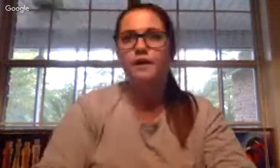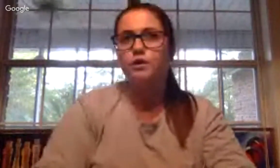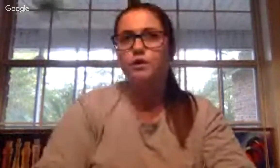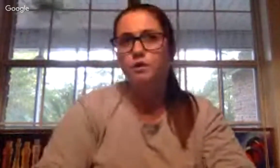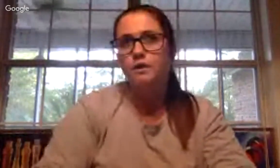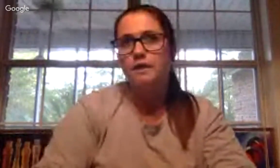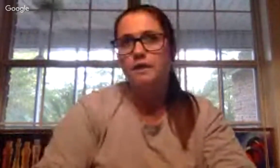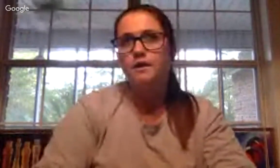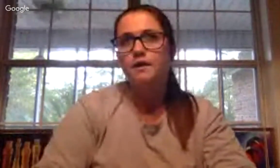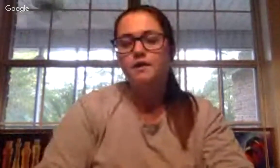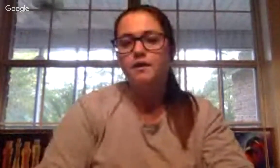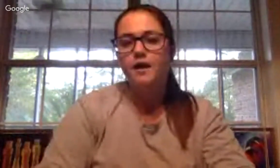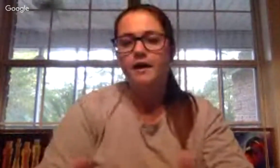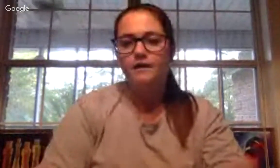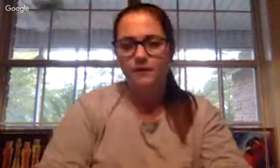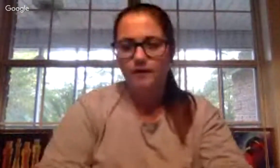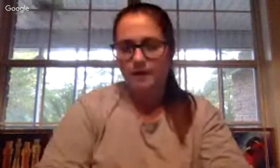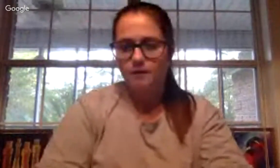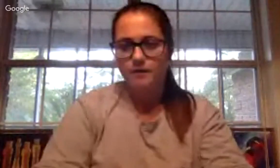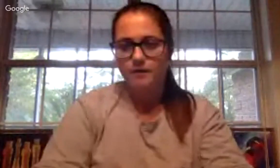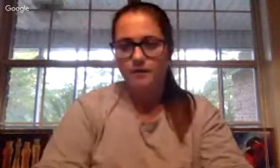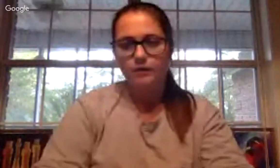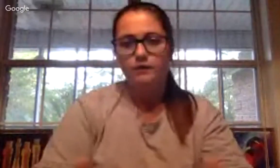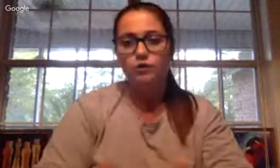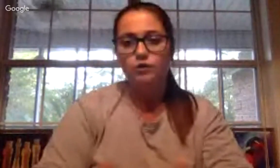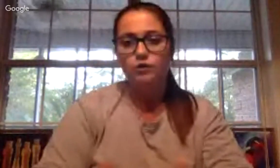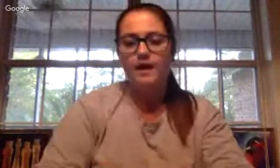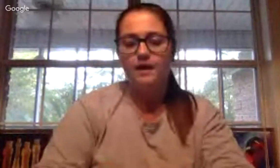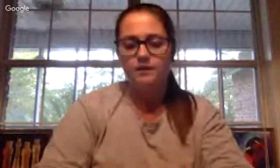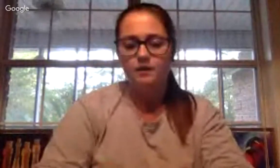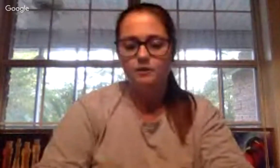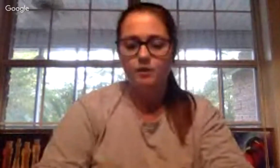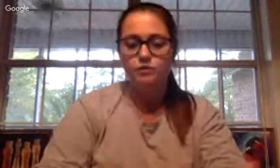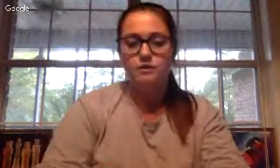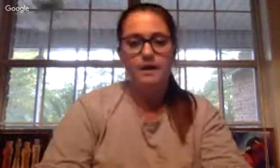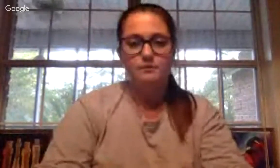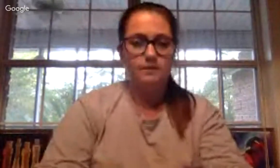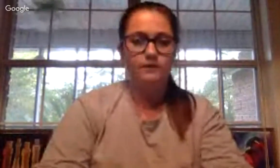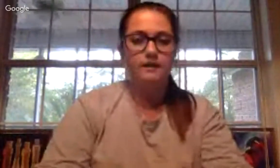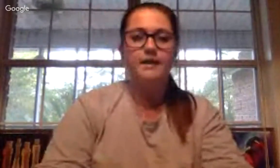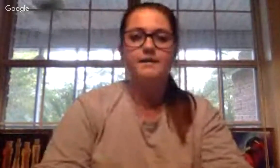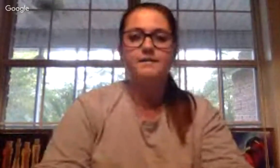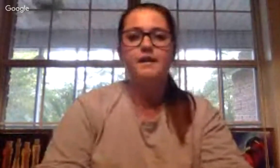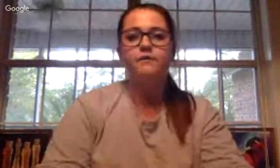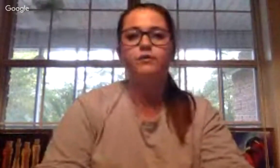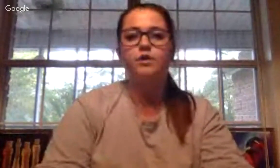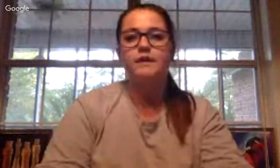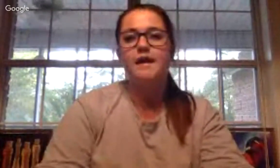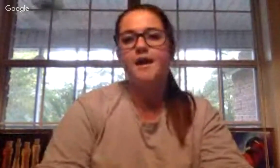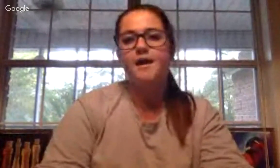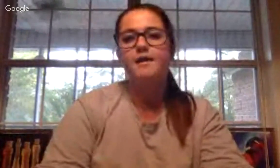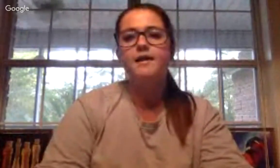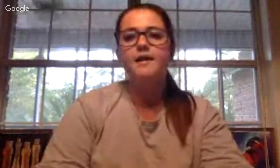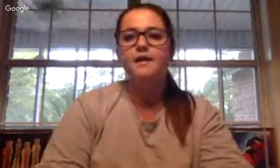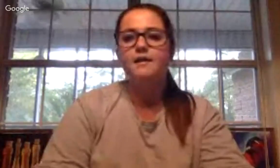the community not having any ABA background or not having the exposure to my specific clients that I've currently had, and a kid